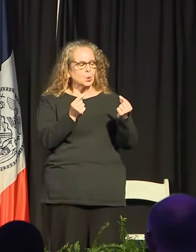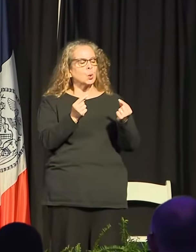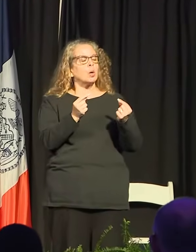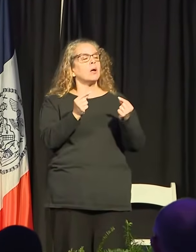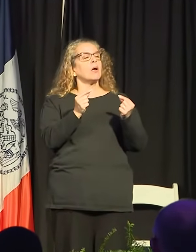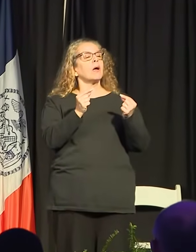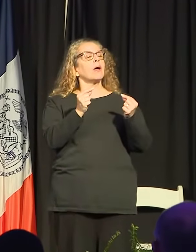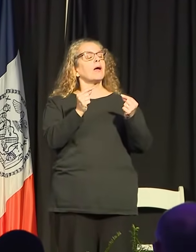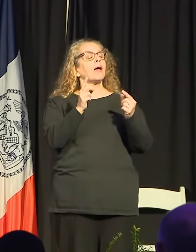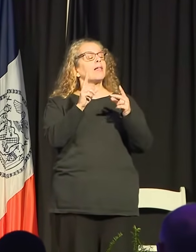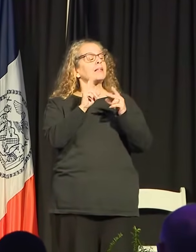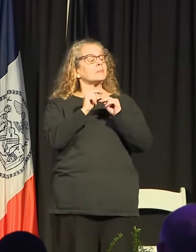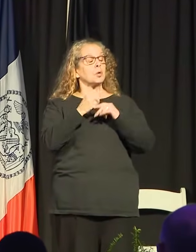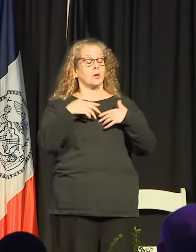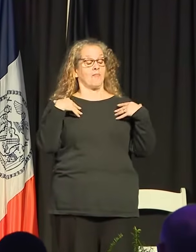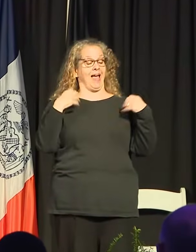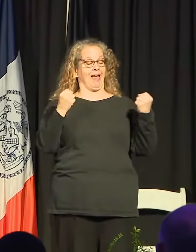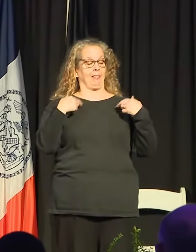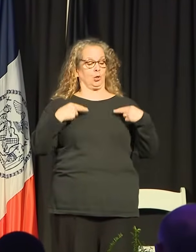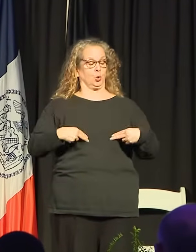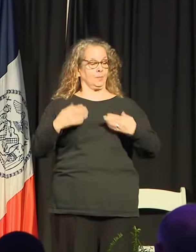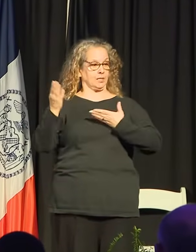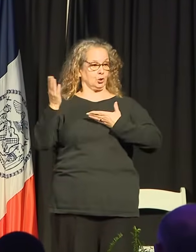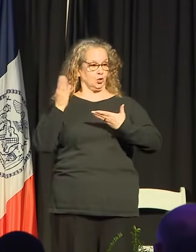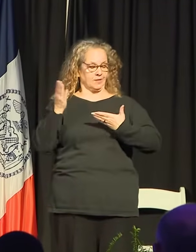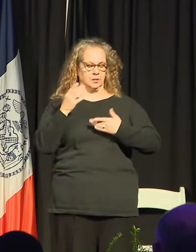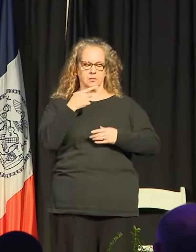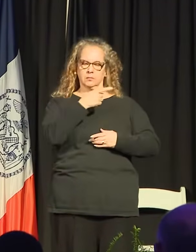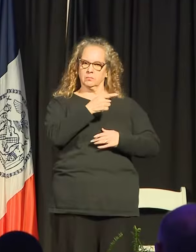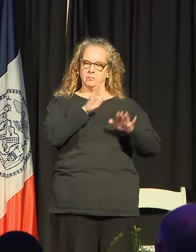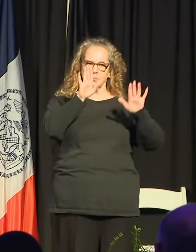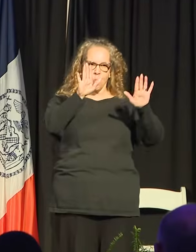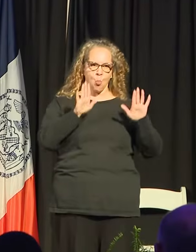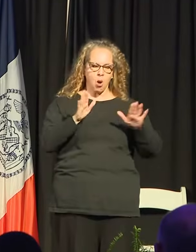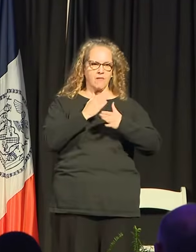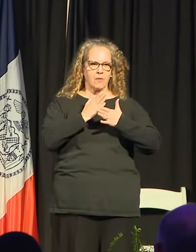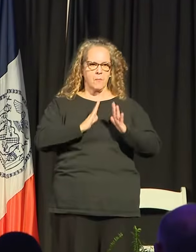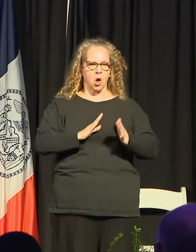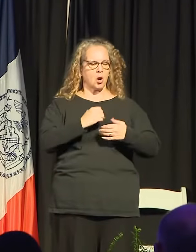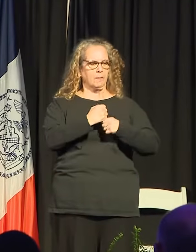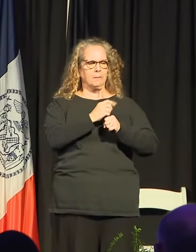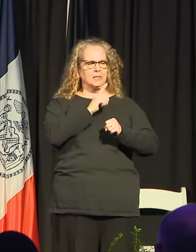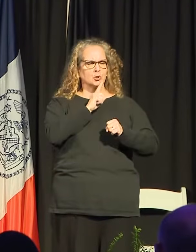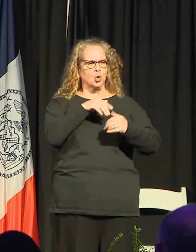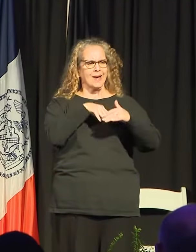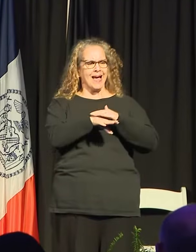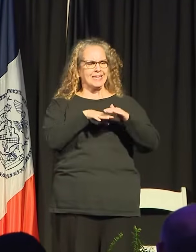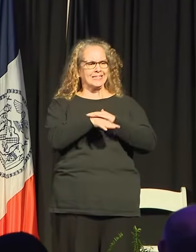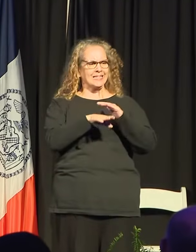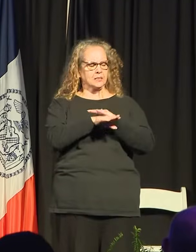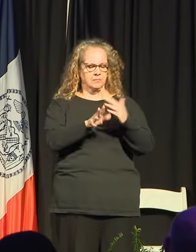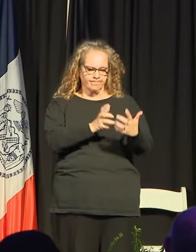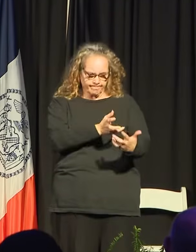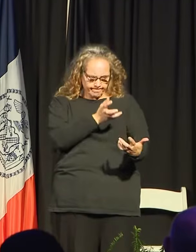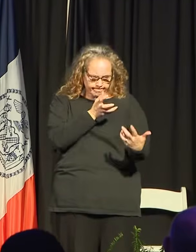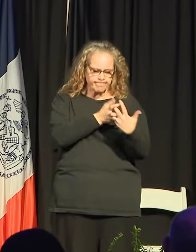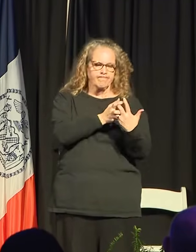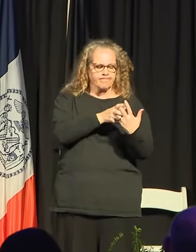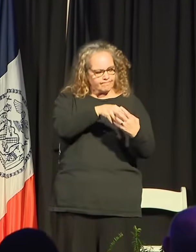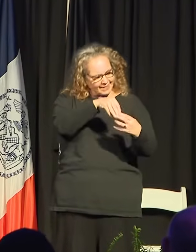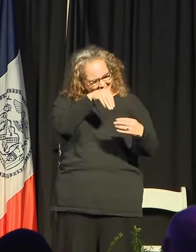has been an incredible partner in making sure accessibility is built into the city's care and